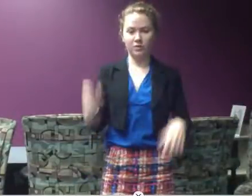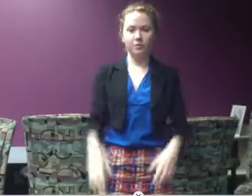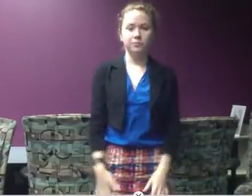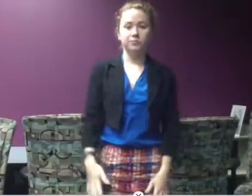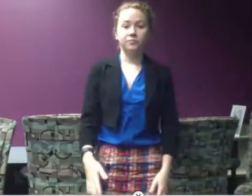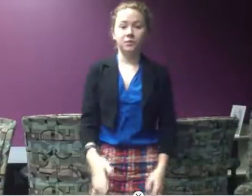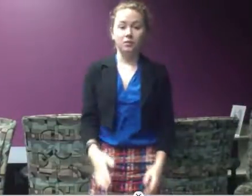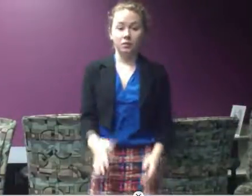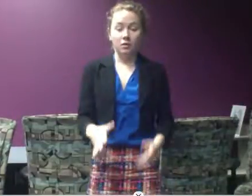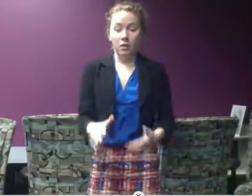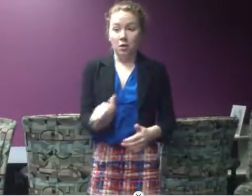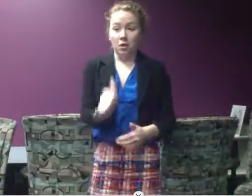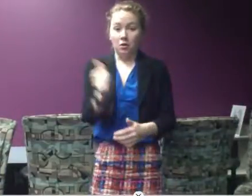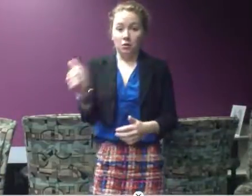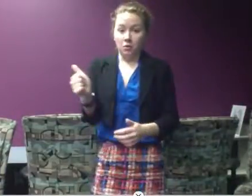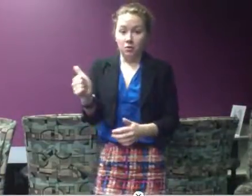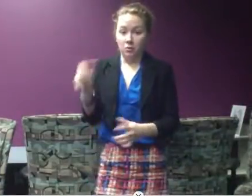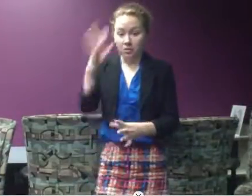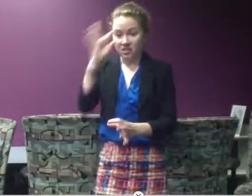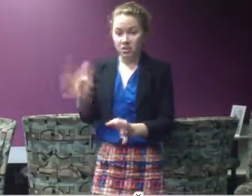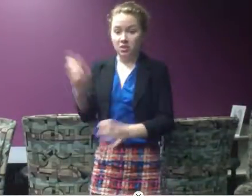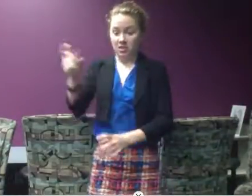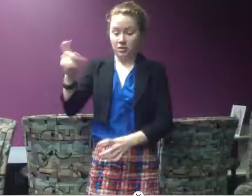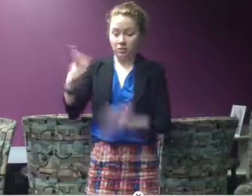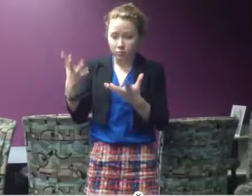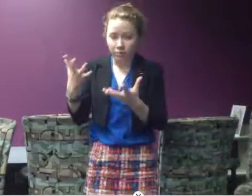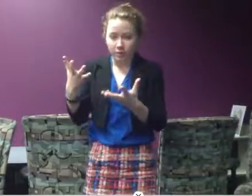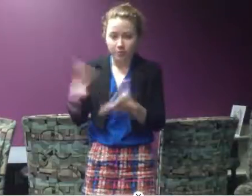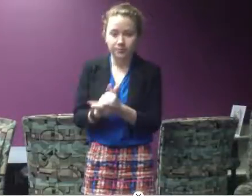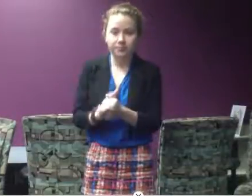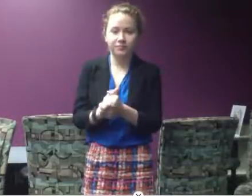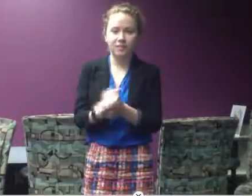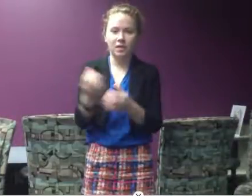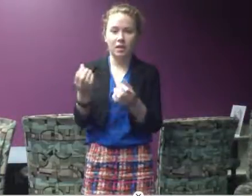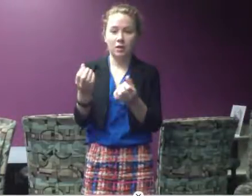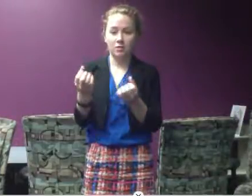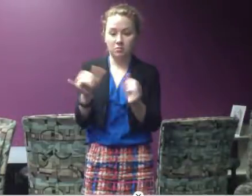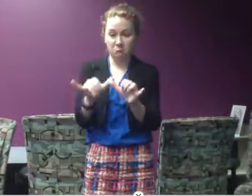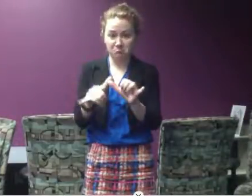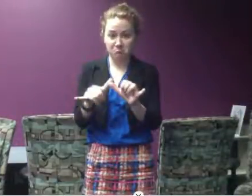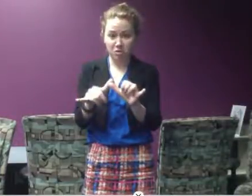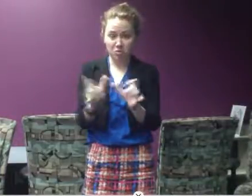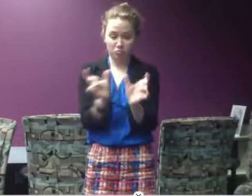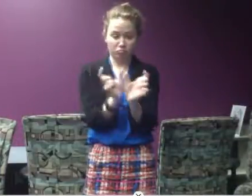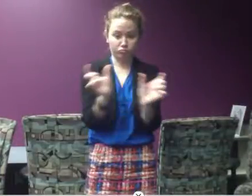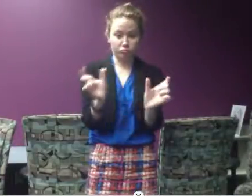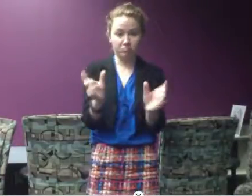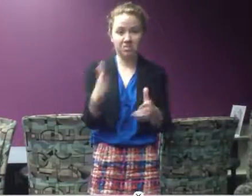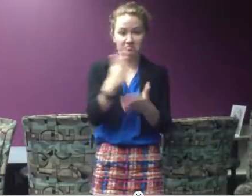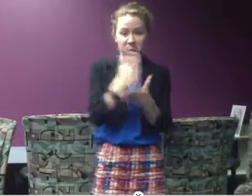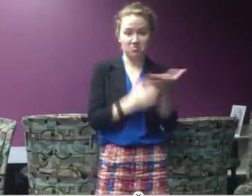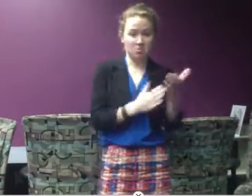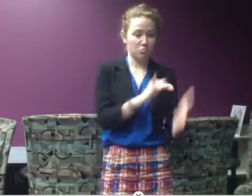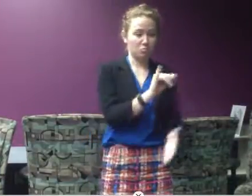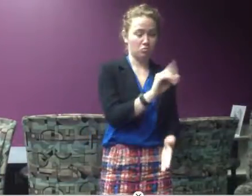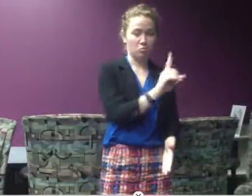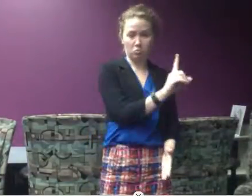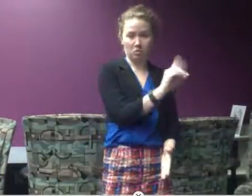So for example, this one is 1, 2, 3, 4, 5, 6, 7, 8, 9, 10, 11, 12. And you measure all of